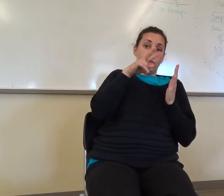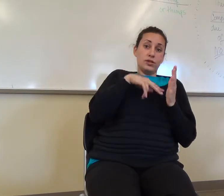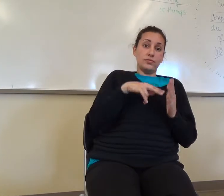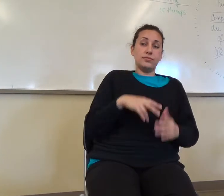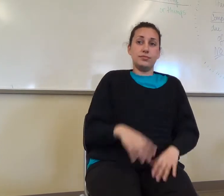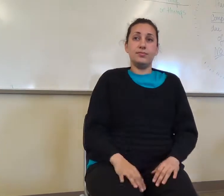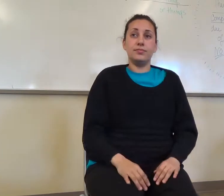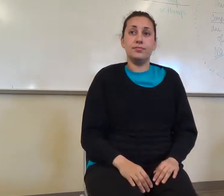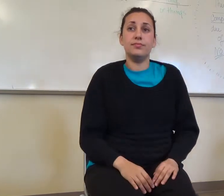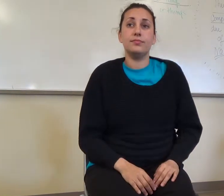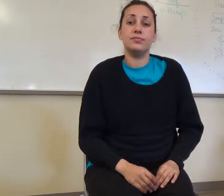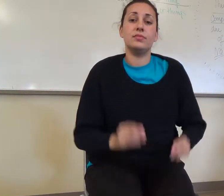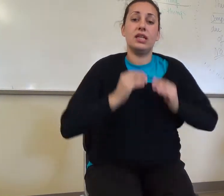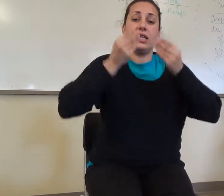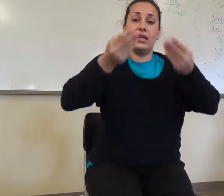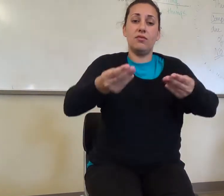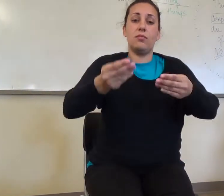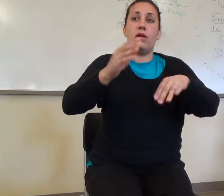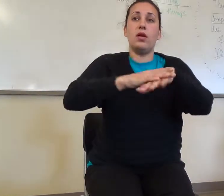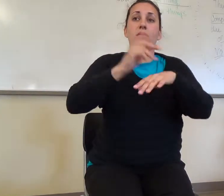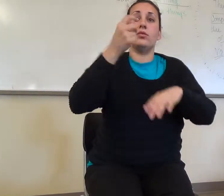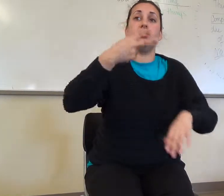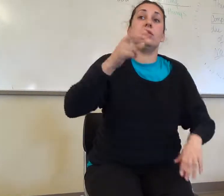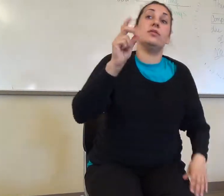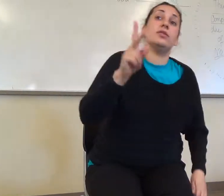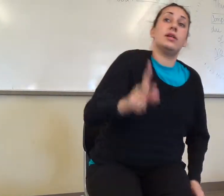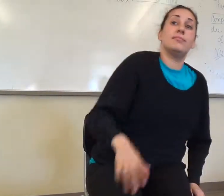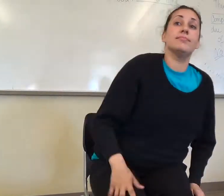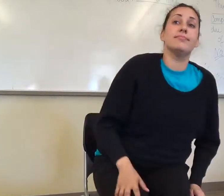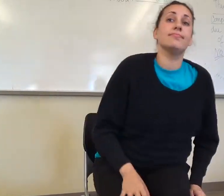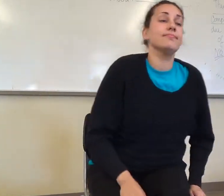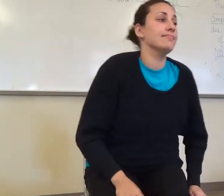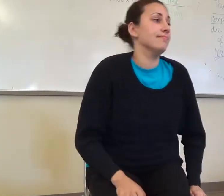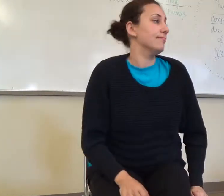look at them and give them back to you as you are working on Thursday. Thank you.